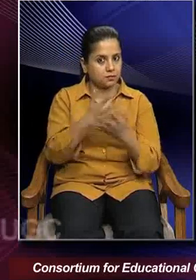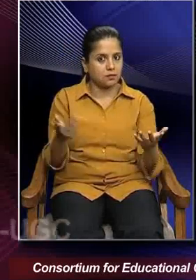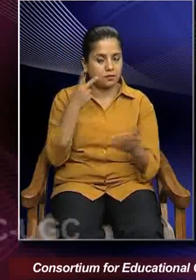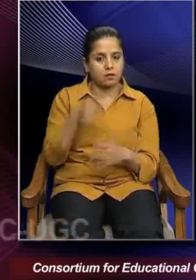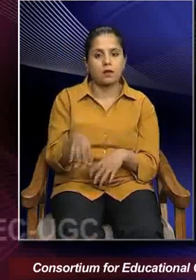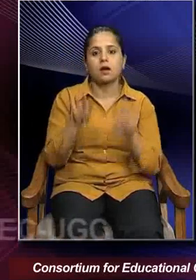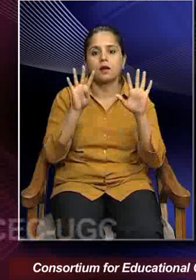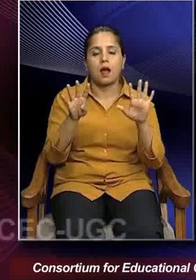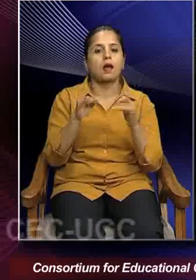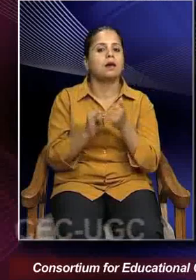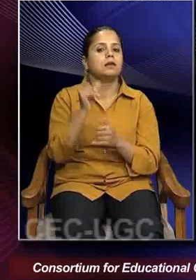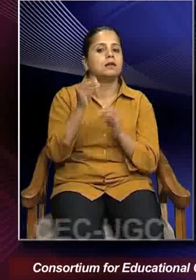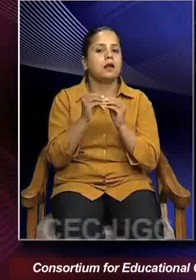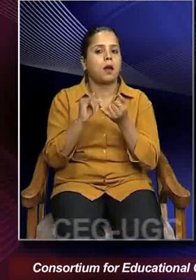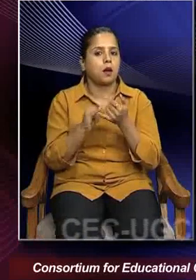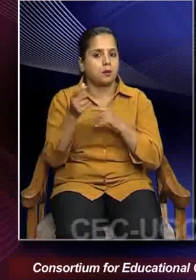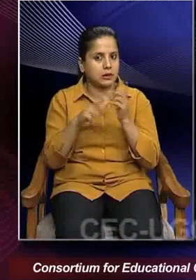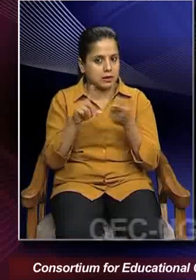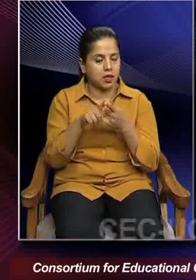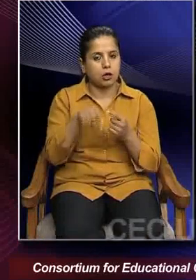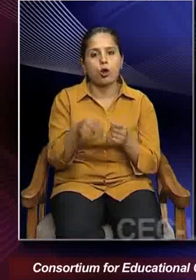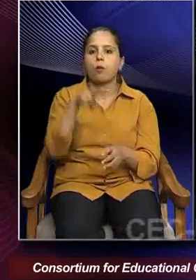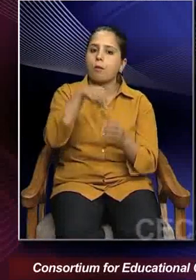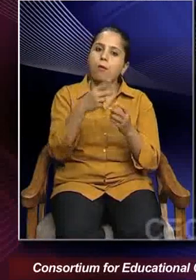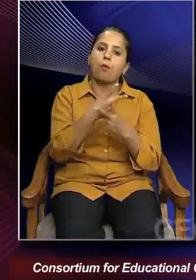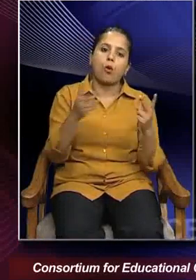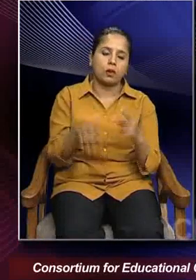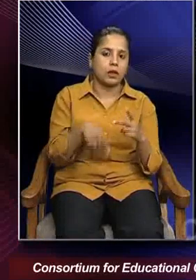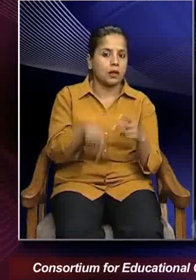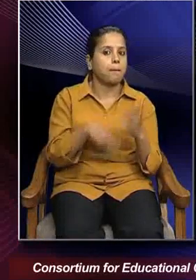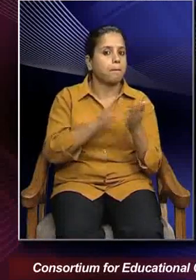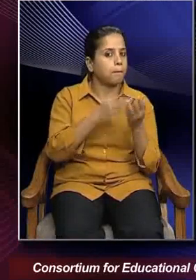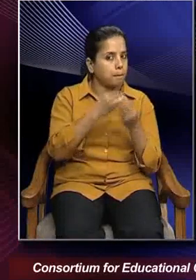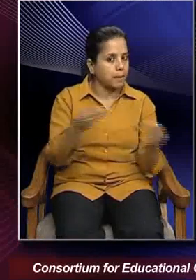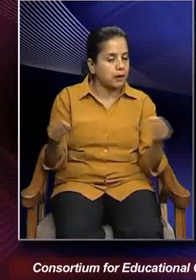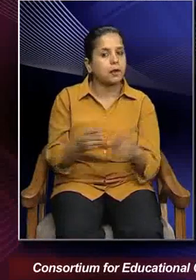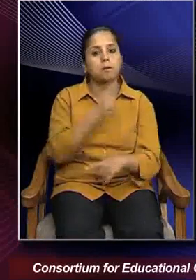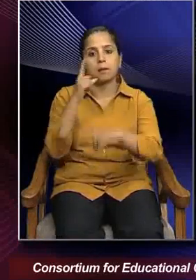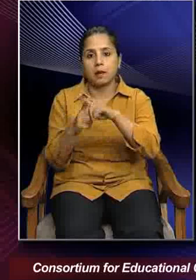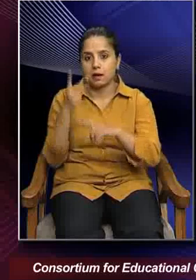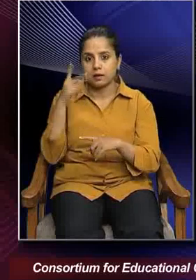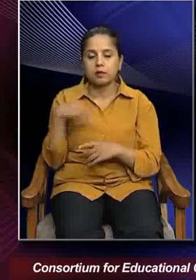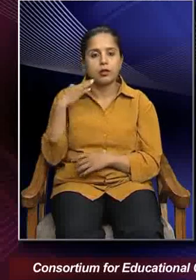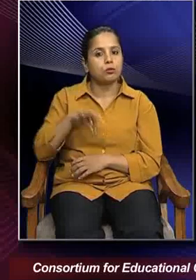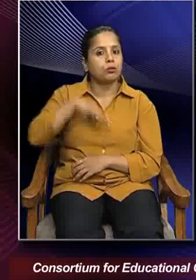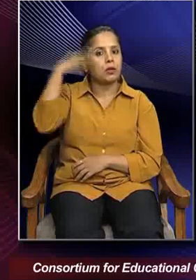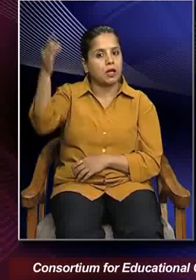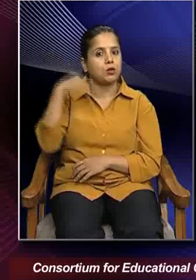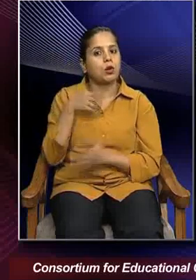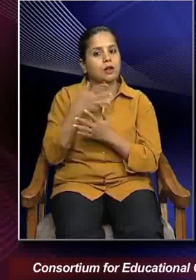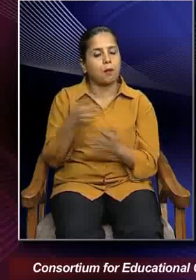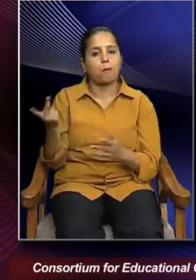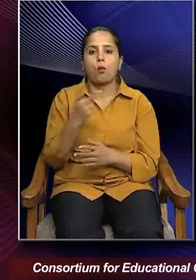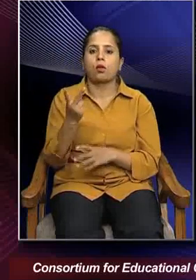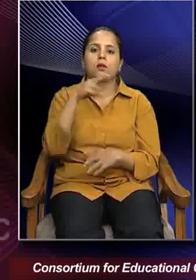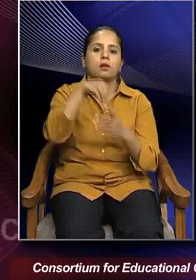9 substances which include both material as well as spiritual substances.